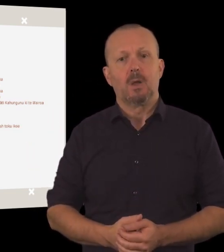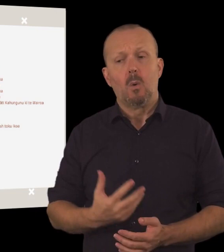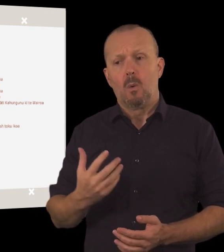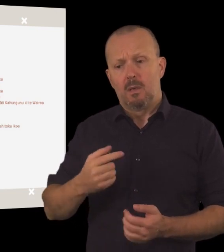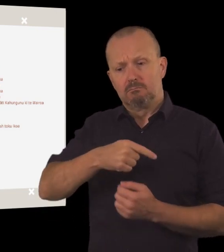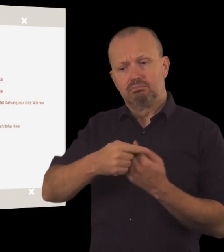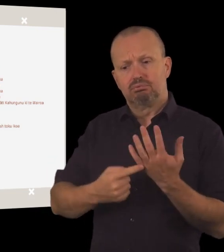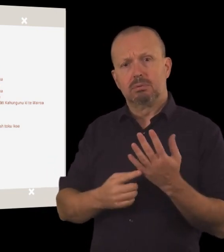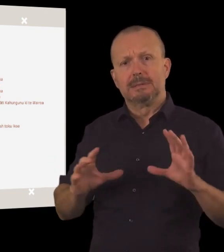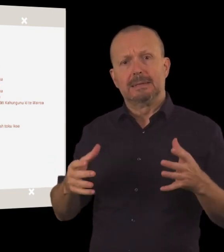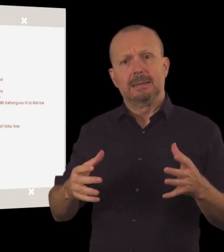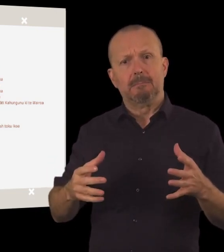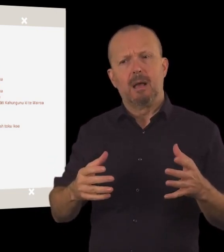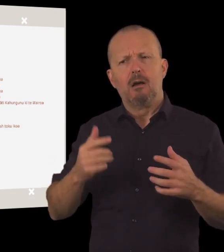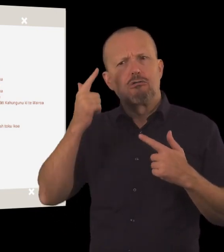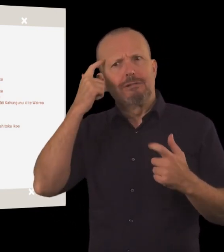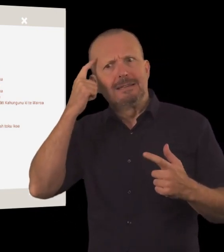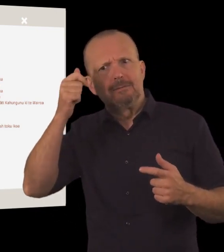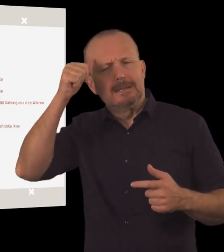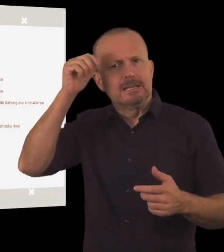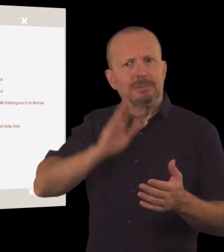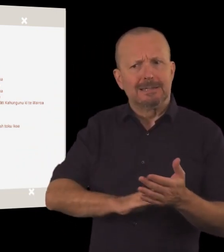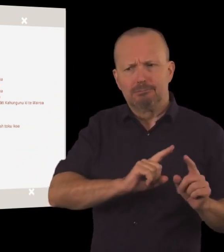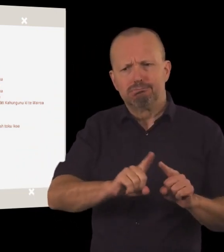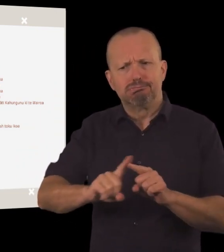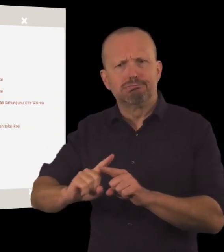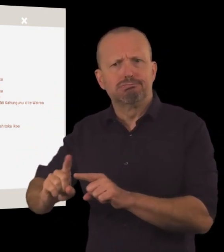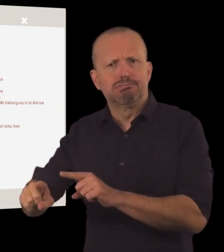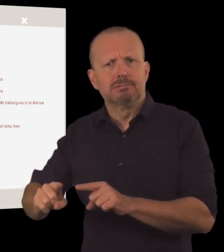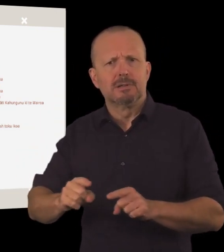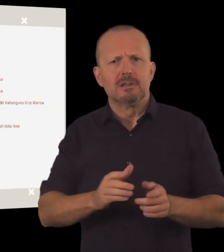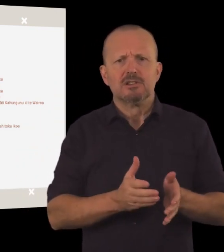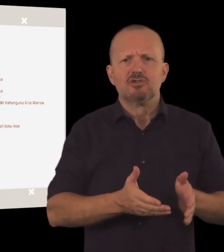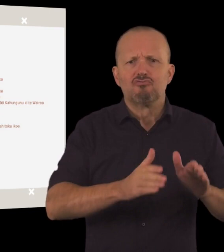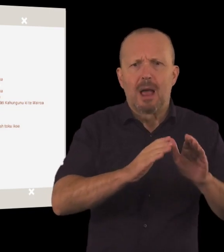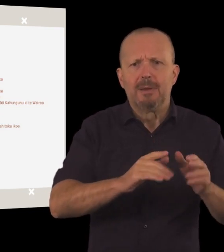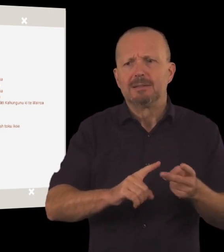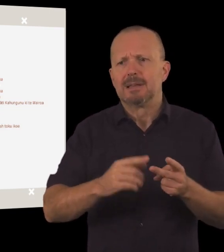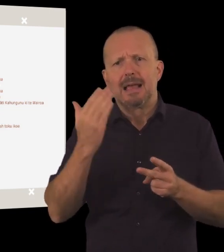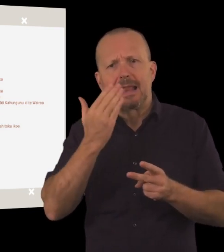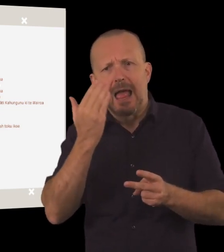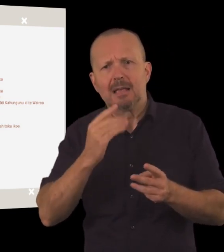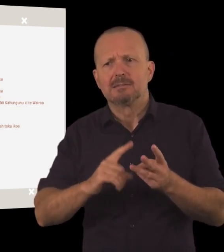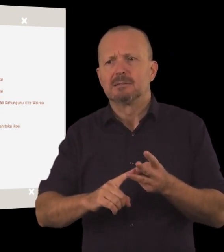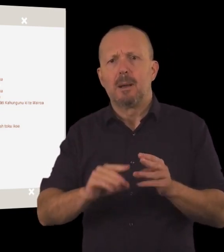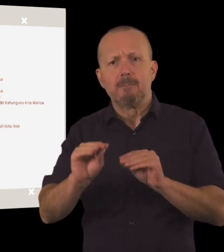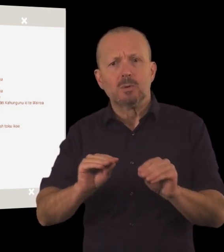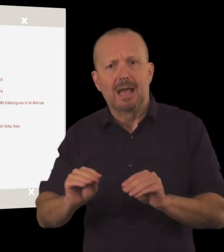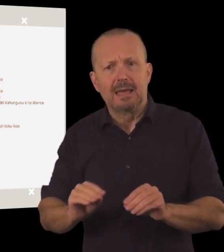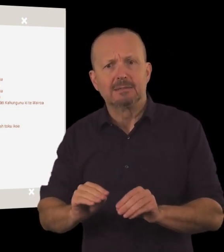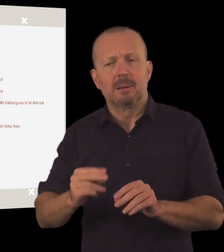have different expertise in many areas of creativity, including ceramics, glass,